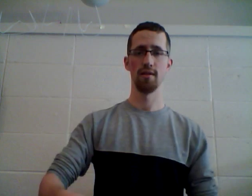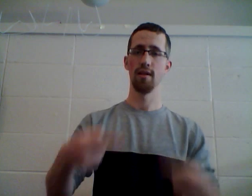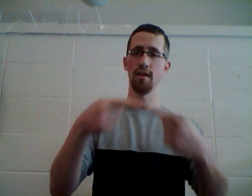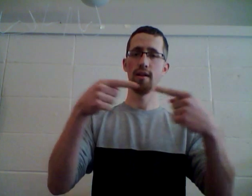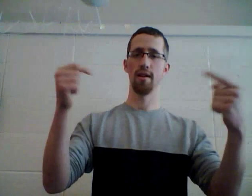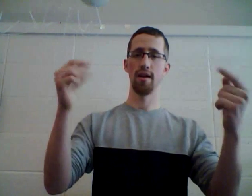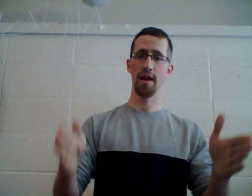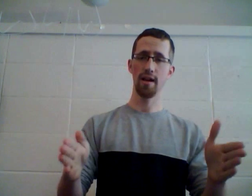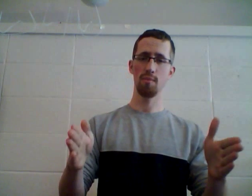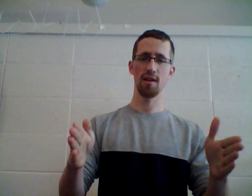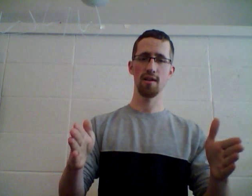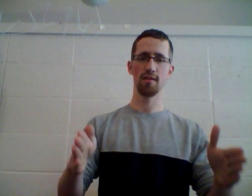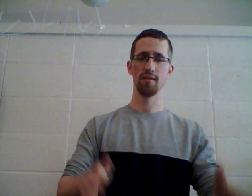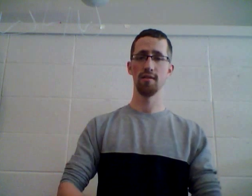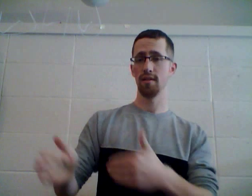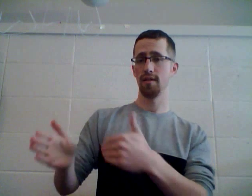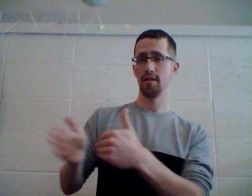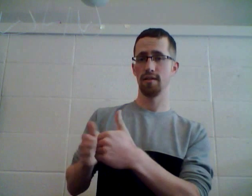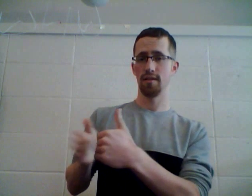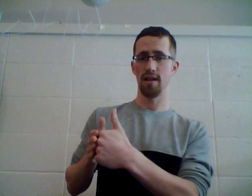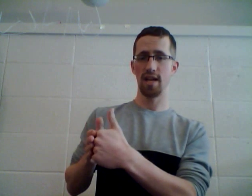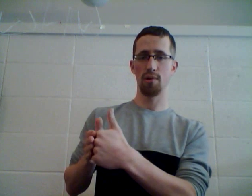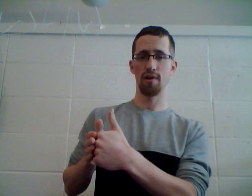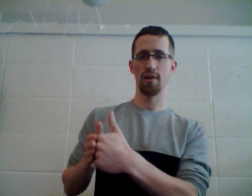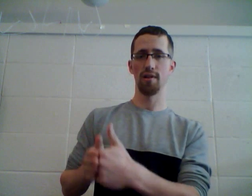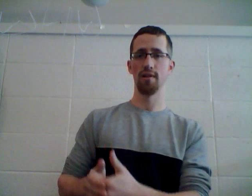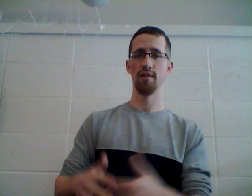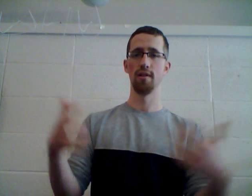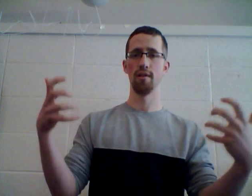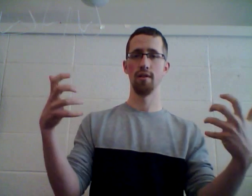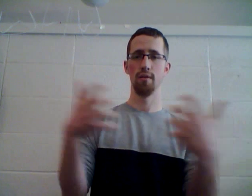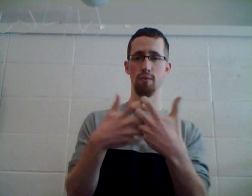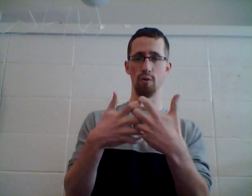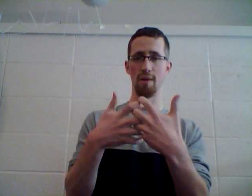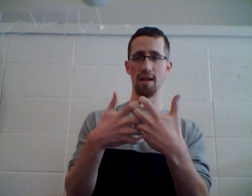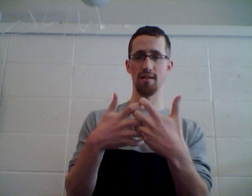enemy, neighbor, roommate.